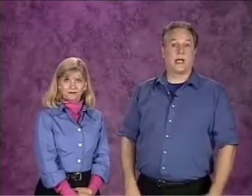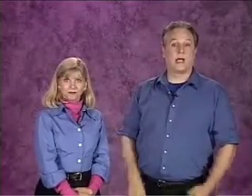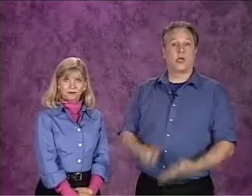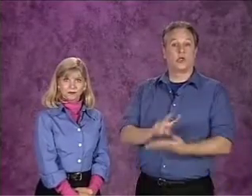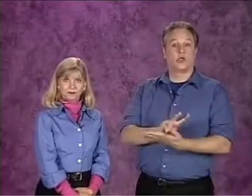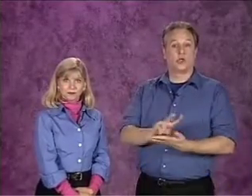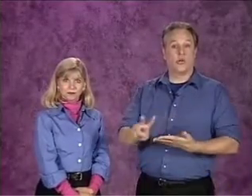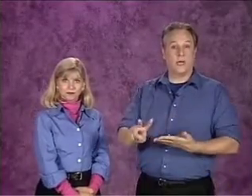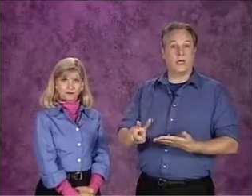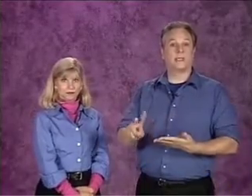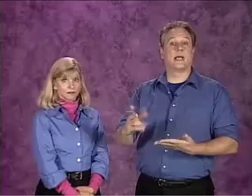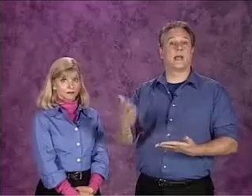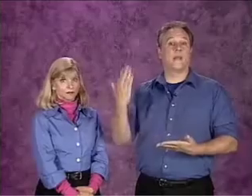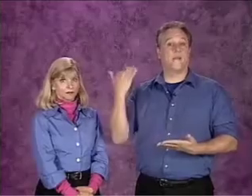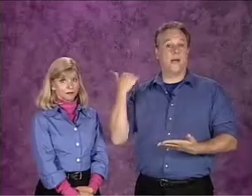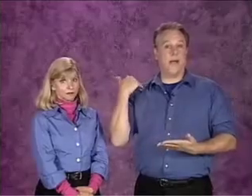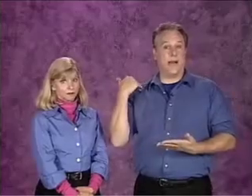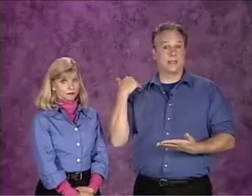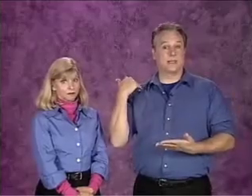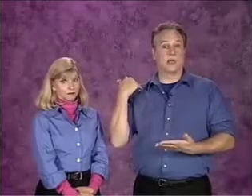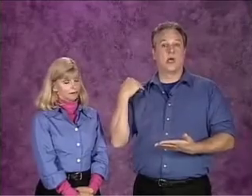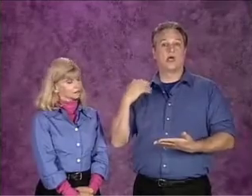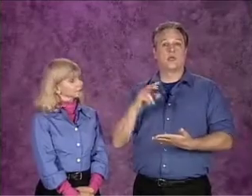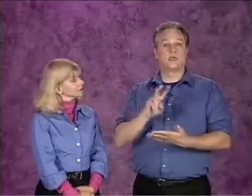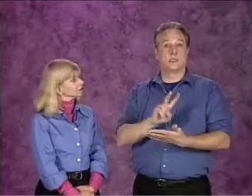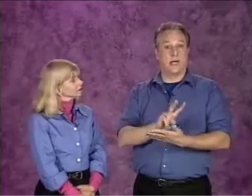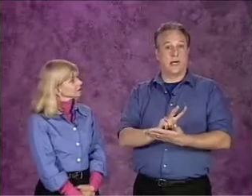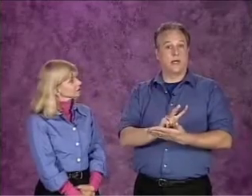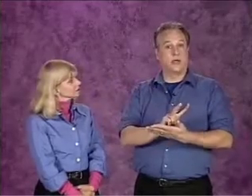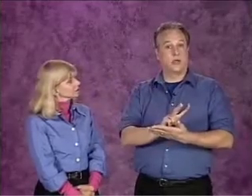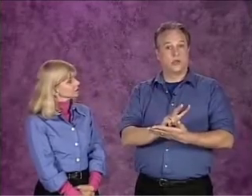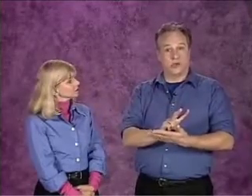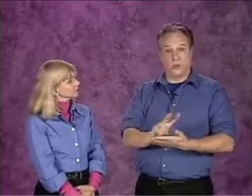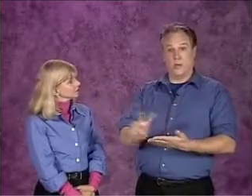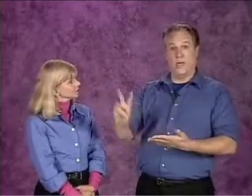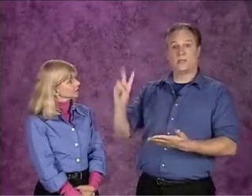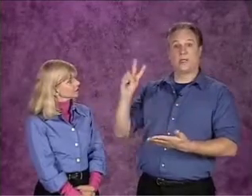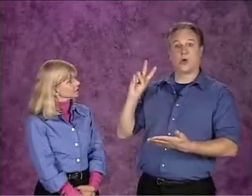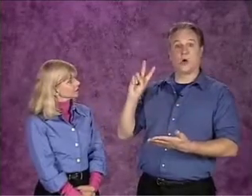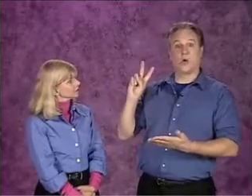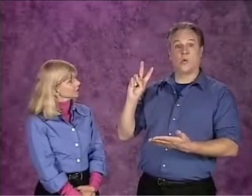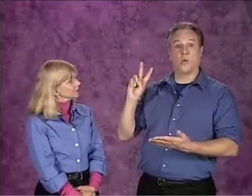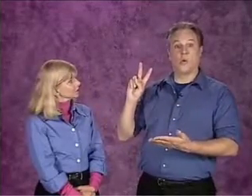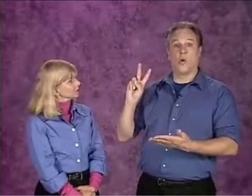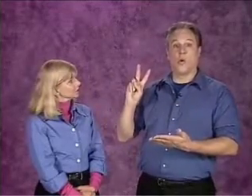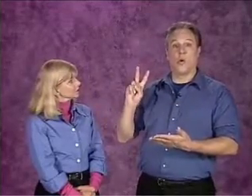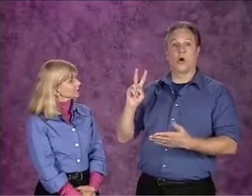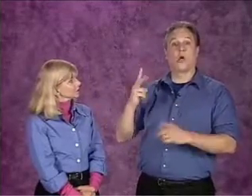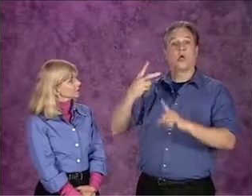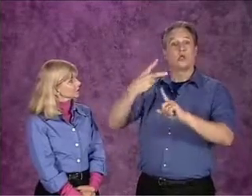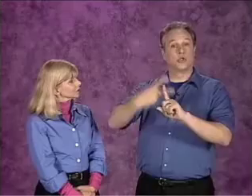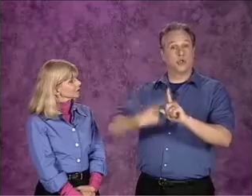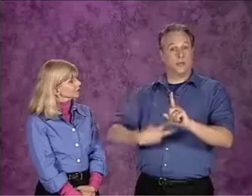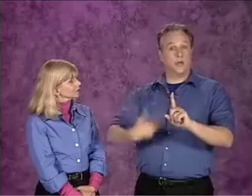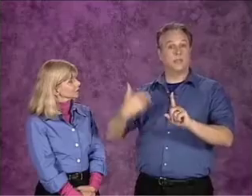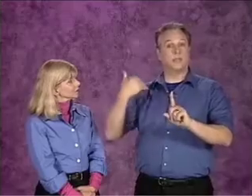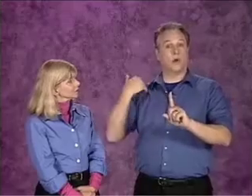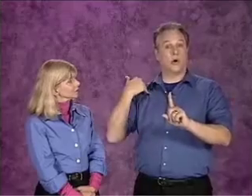signing 2 weeks in the past, you'd sign 2 weeks ago or 2 months